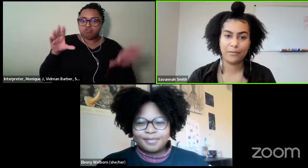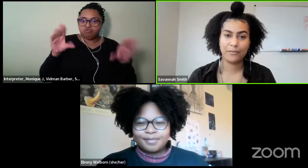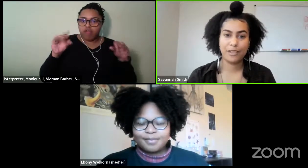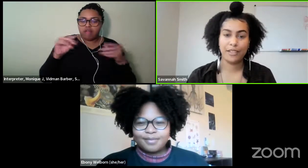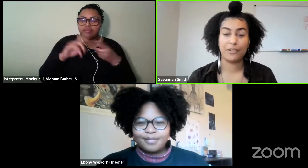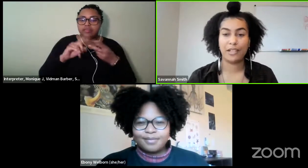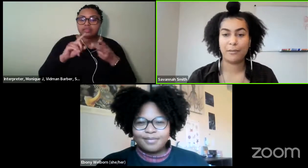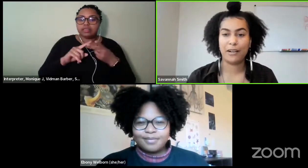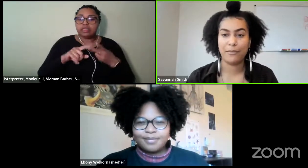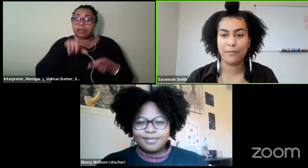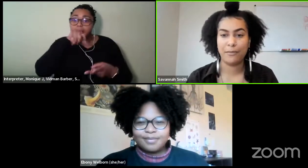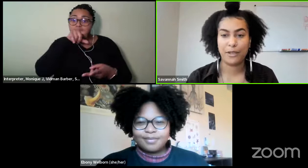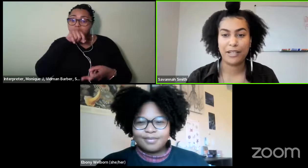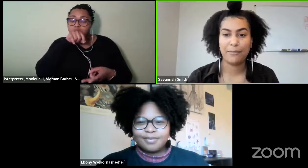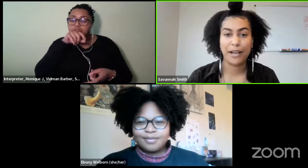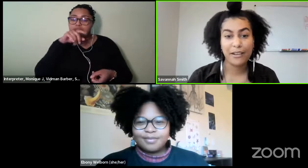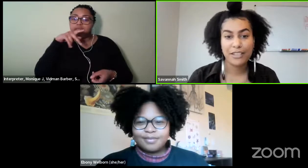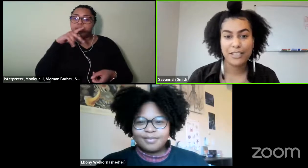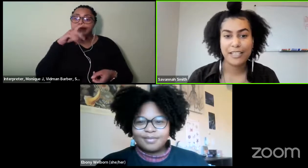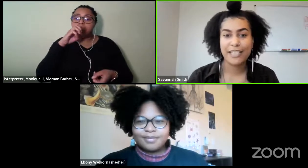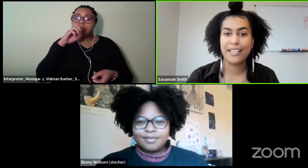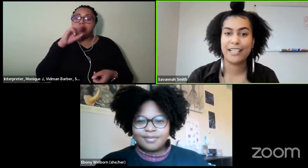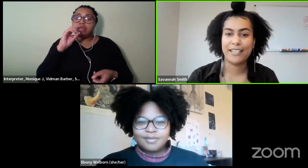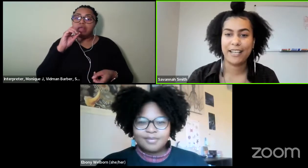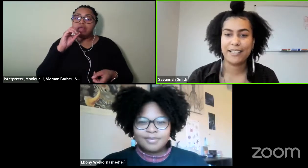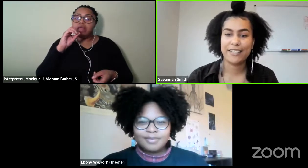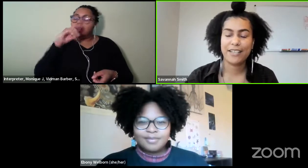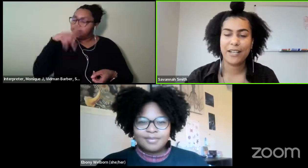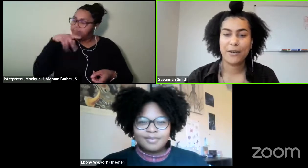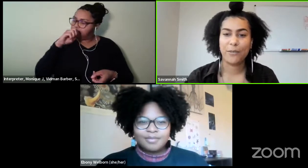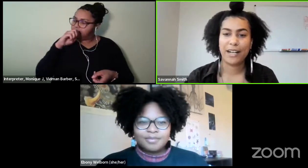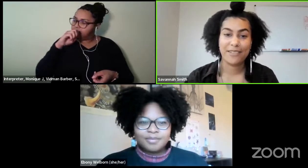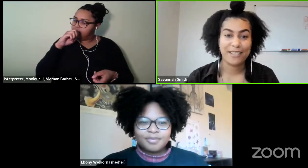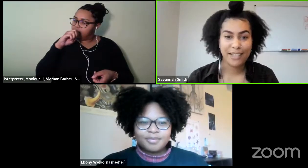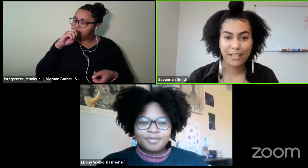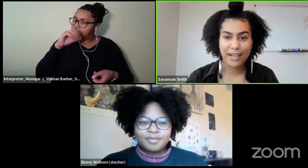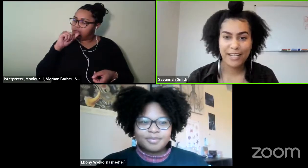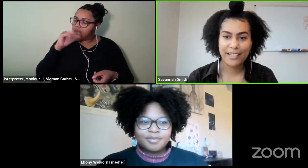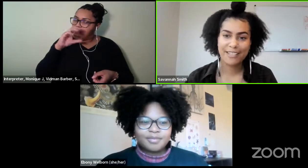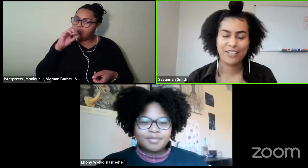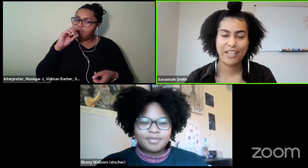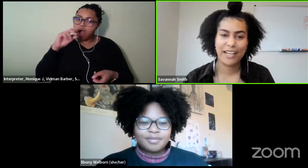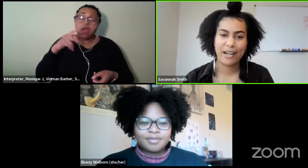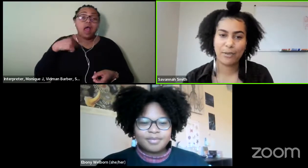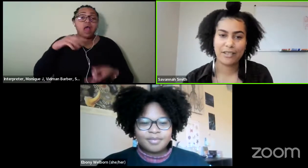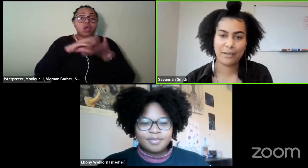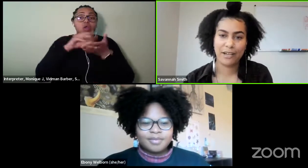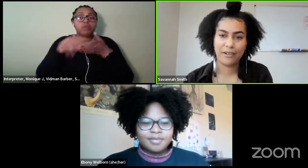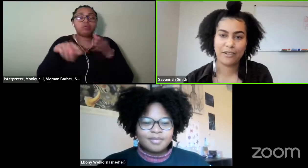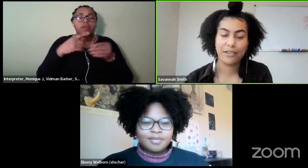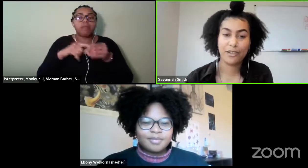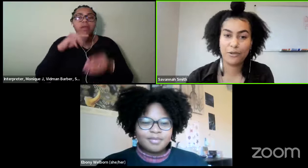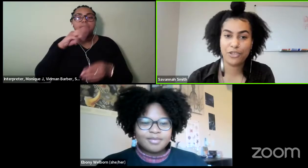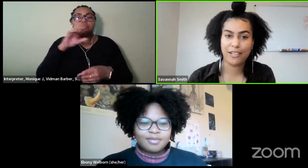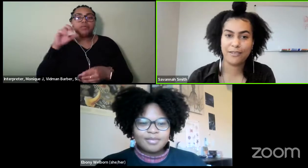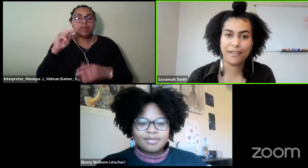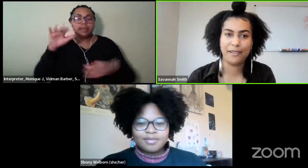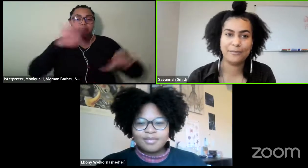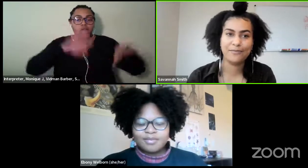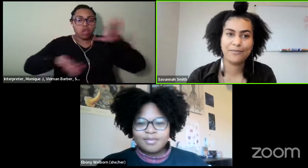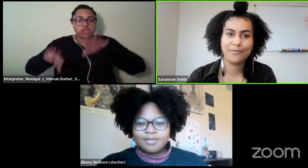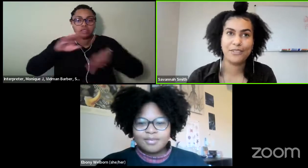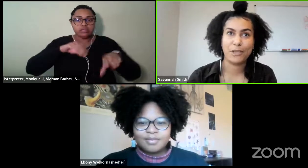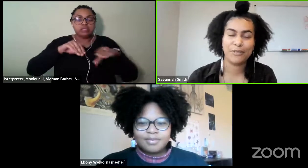myself learning about marine biology and science when I was in second grade, checking out books about the